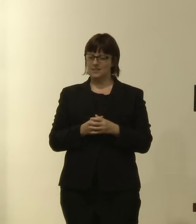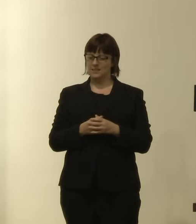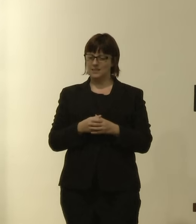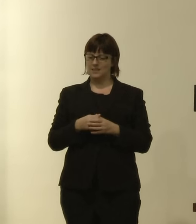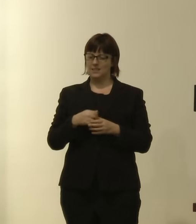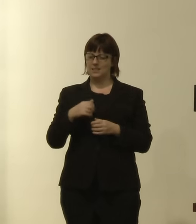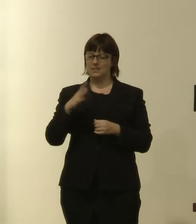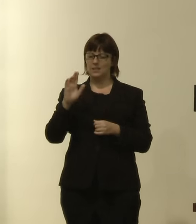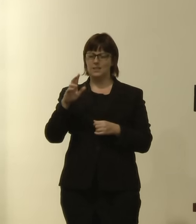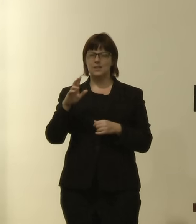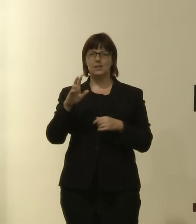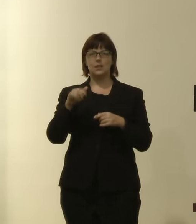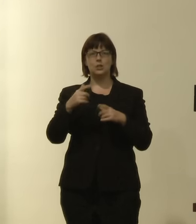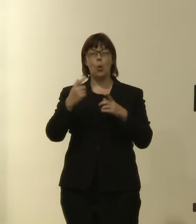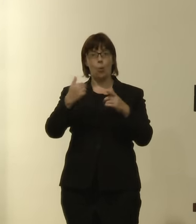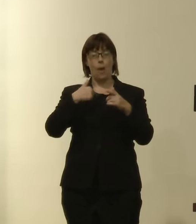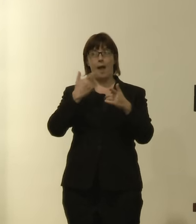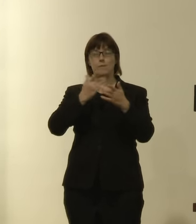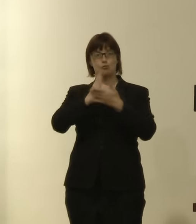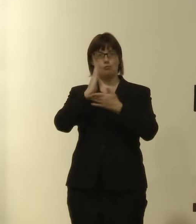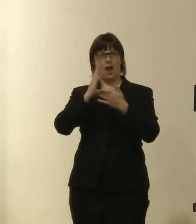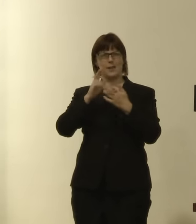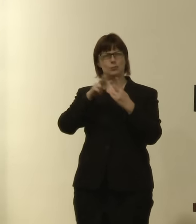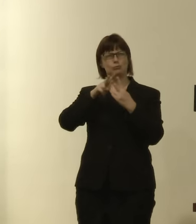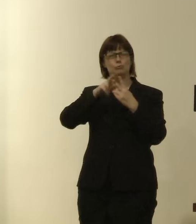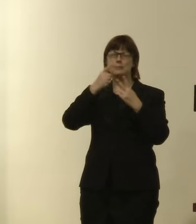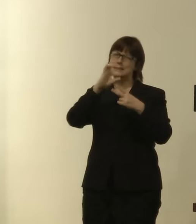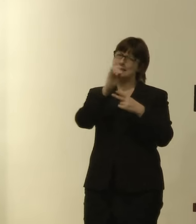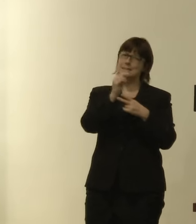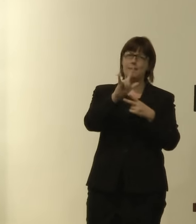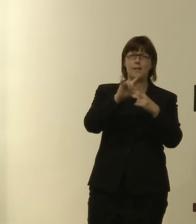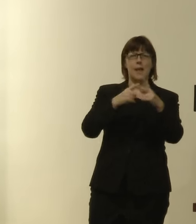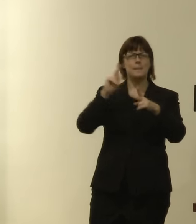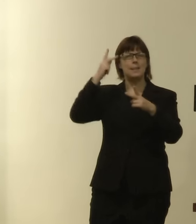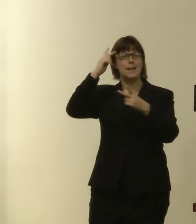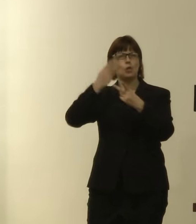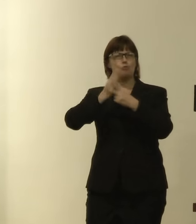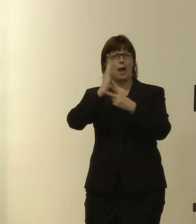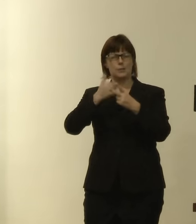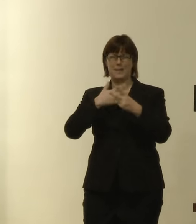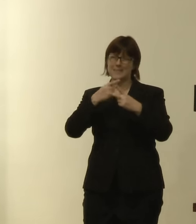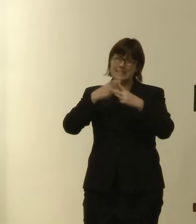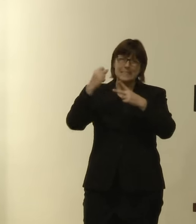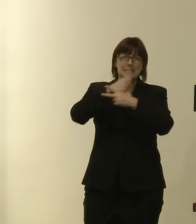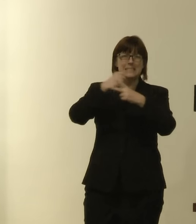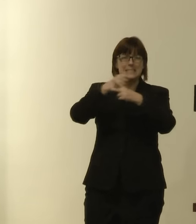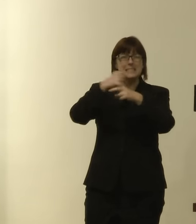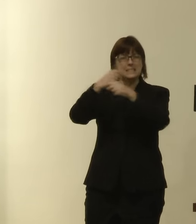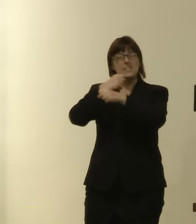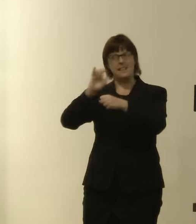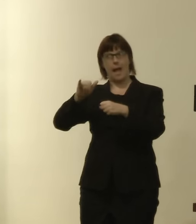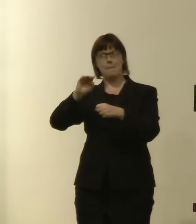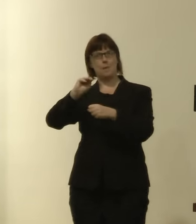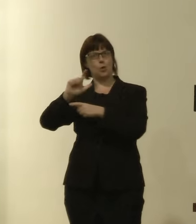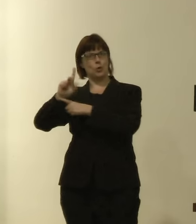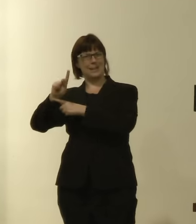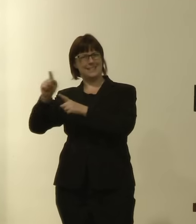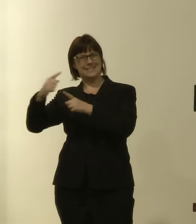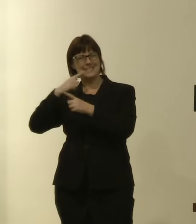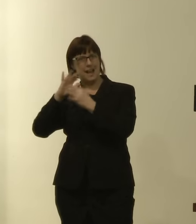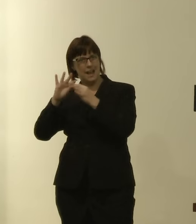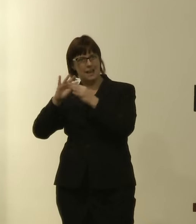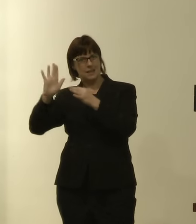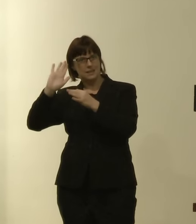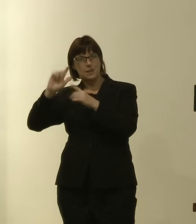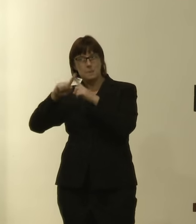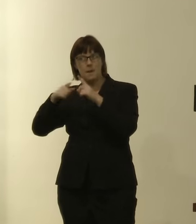should keep lifting them, civil and political rights. We have to keep fighting. Right? We have to keep fighting. That's what Martin Luther King said. But